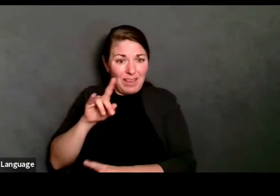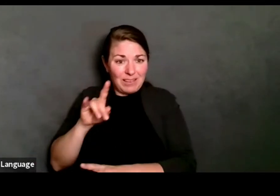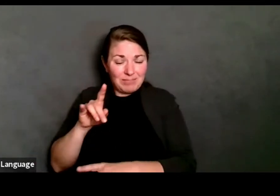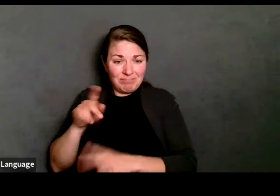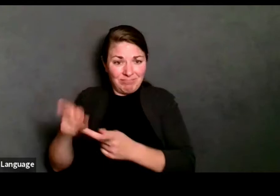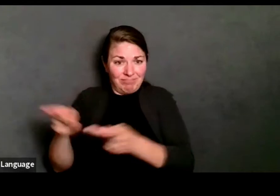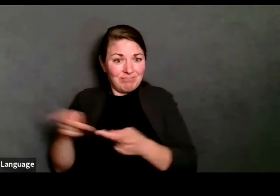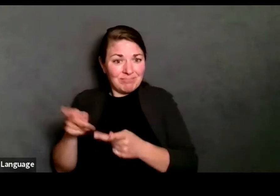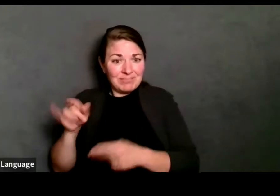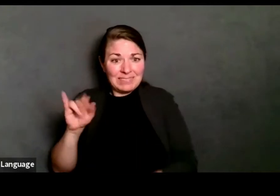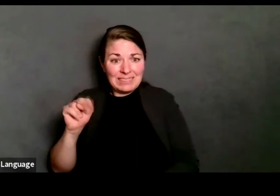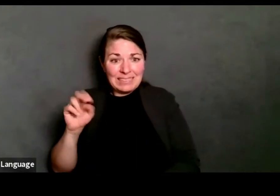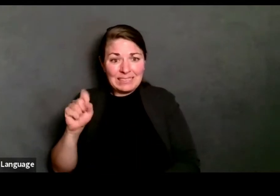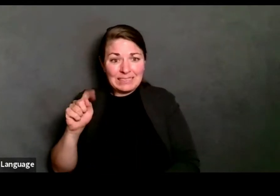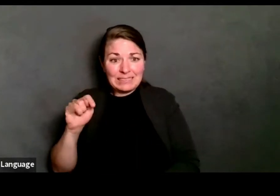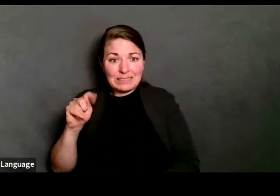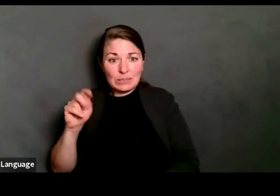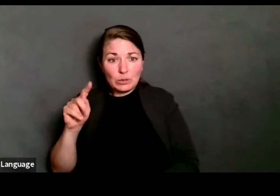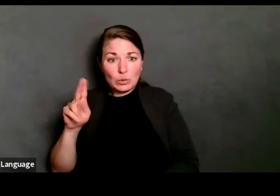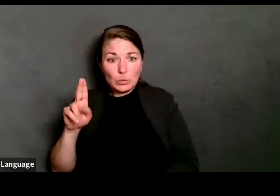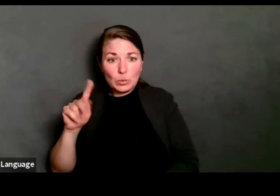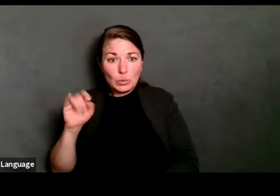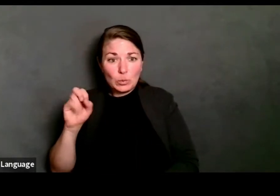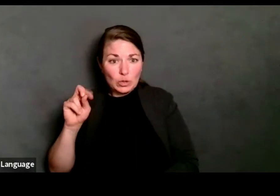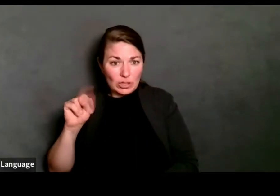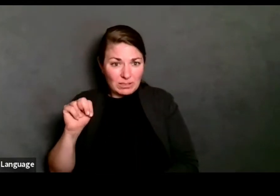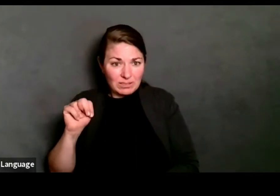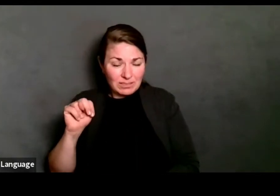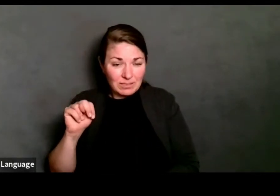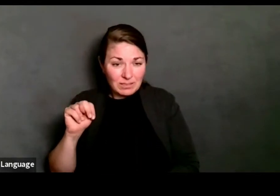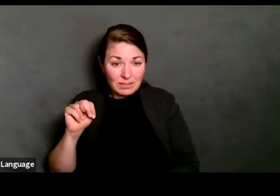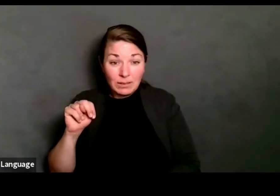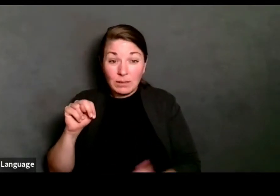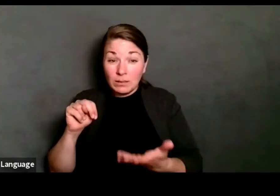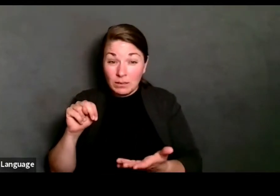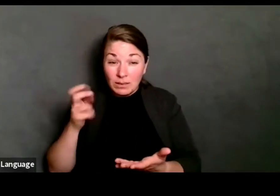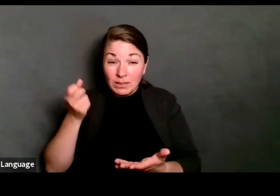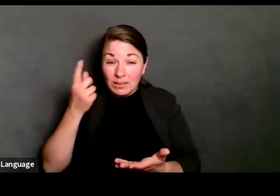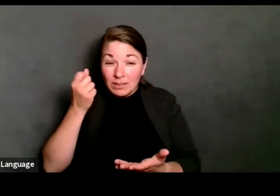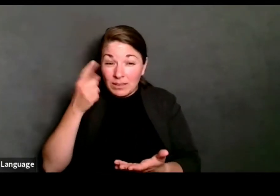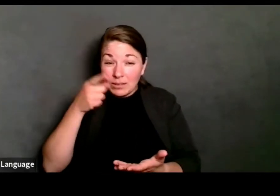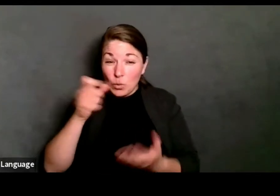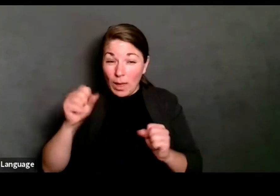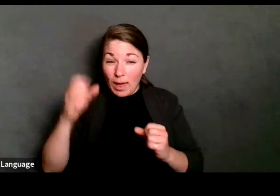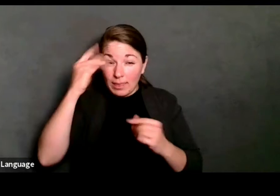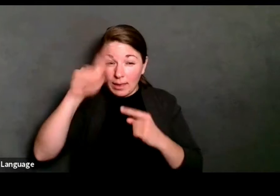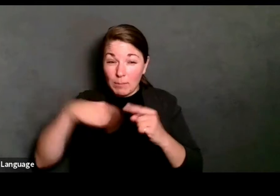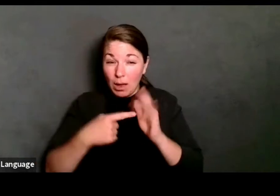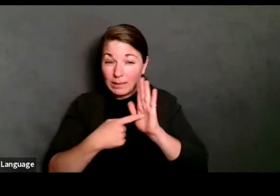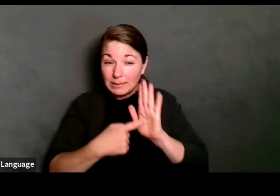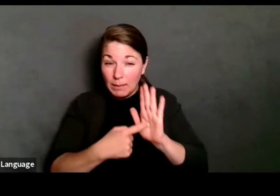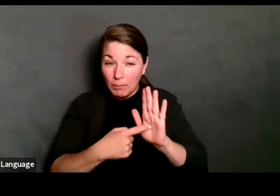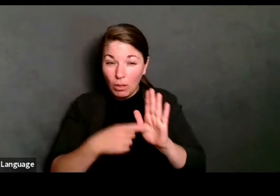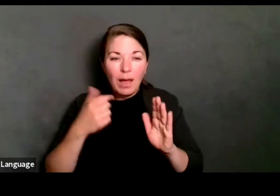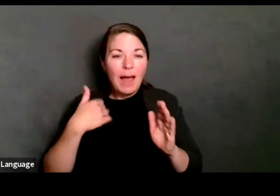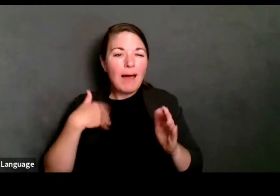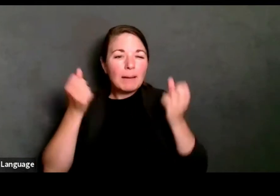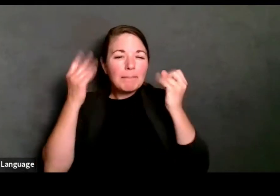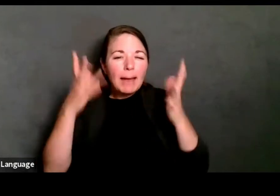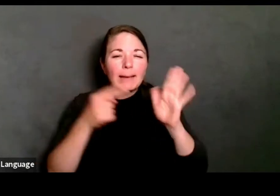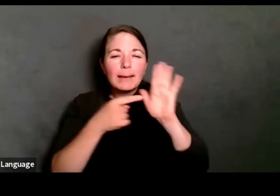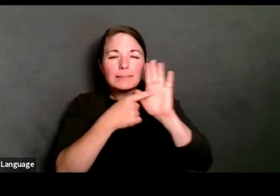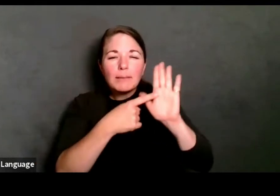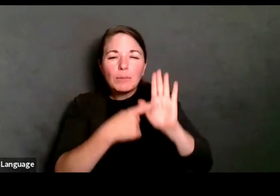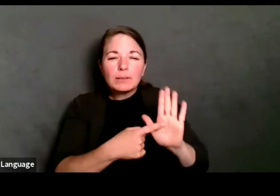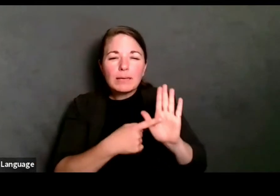can come up with an example of this kind of wrongdoing. What came to mind? There are plenty of examples that we could use to